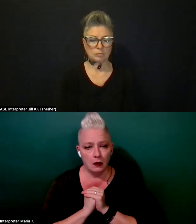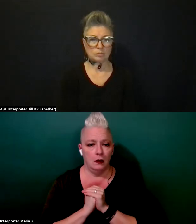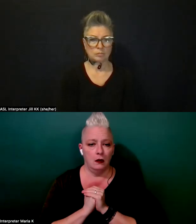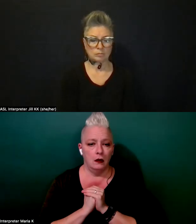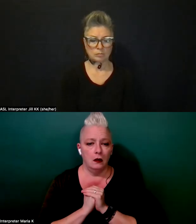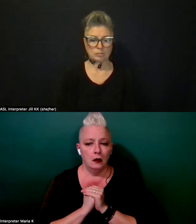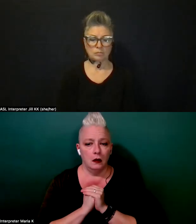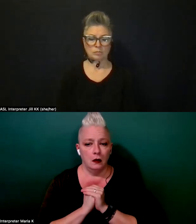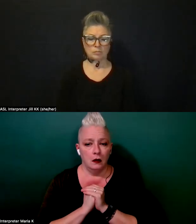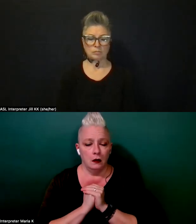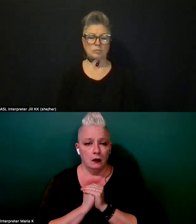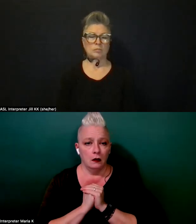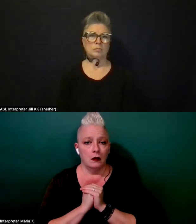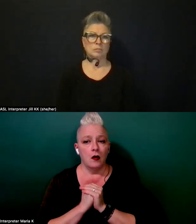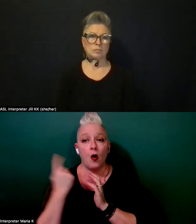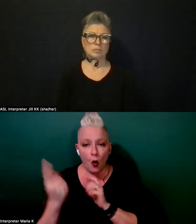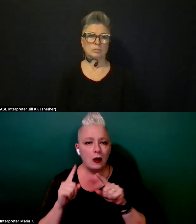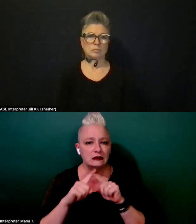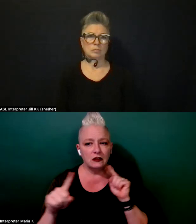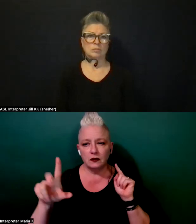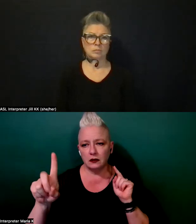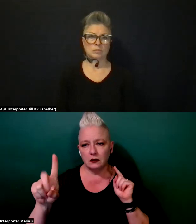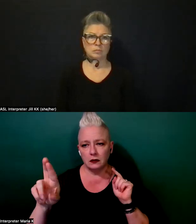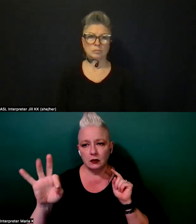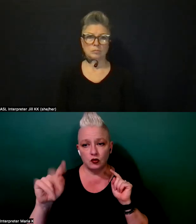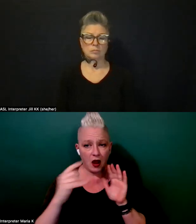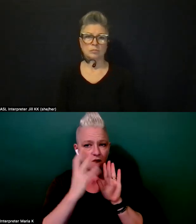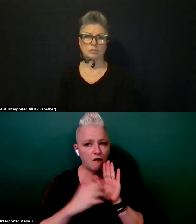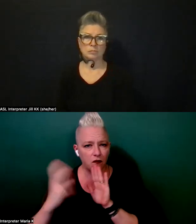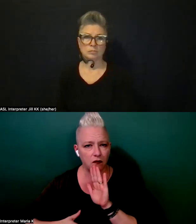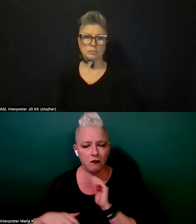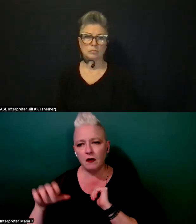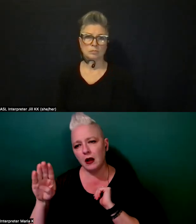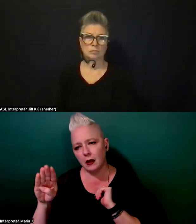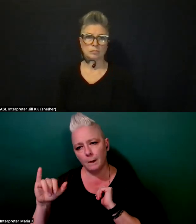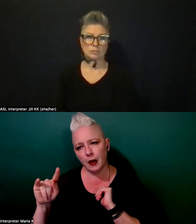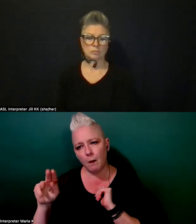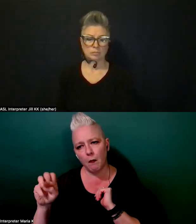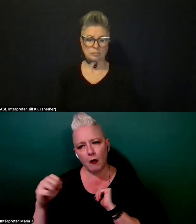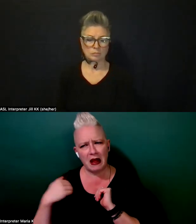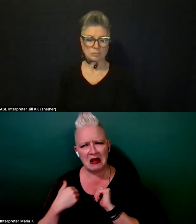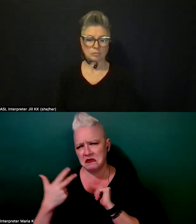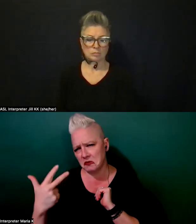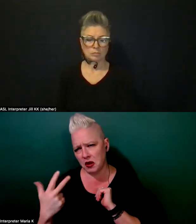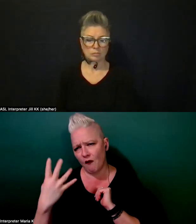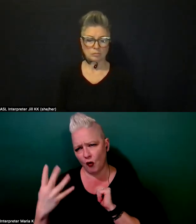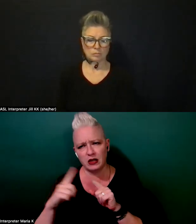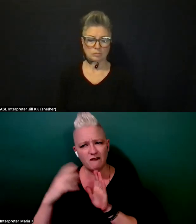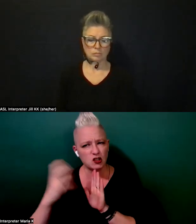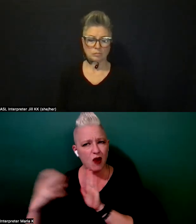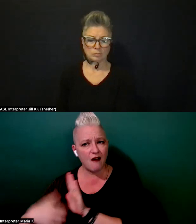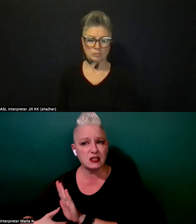and then there's always different drafts. I mean, I think Biltmore had at least 3 or 4 drafts. And yeah,